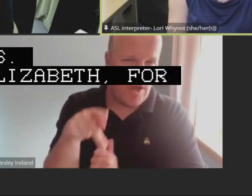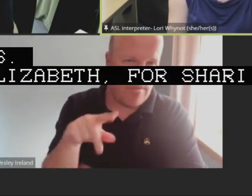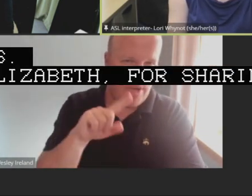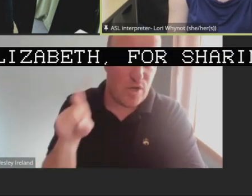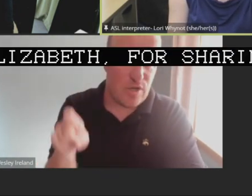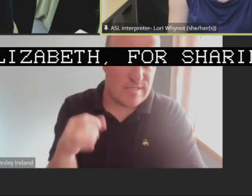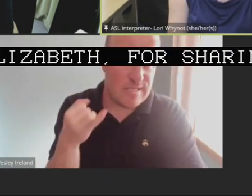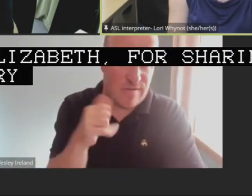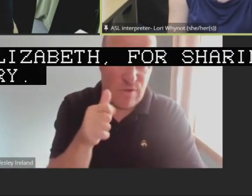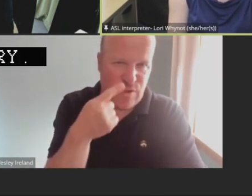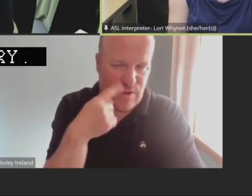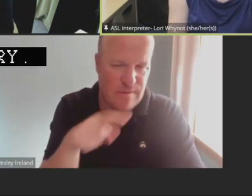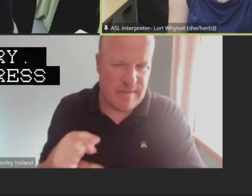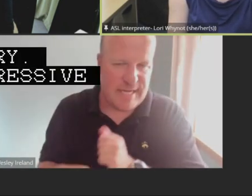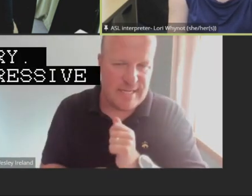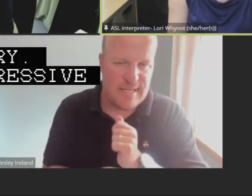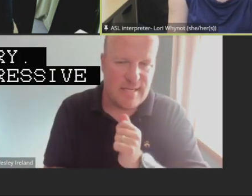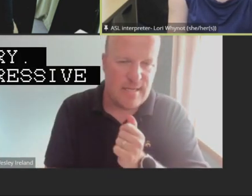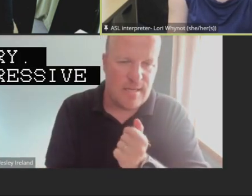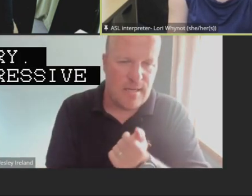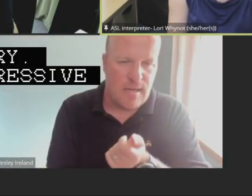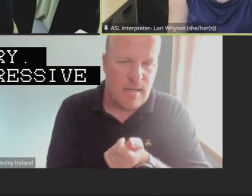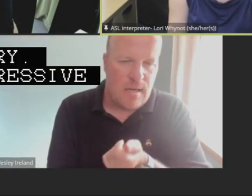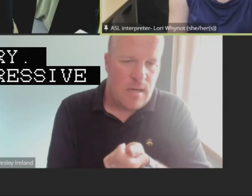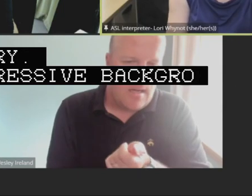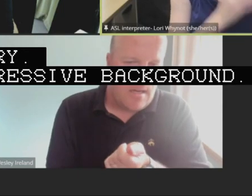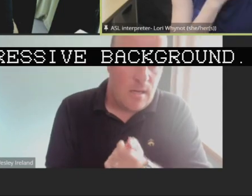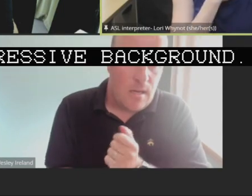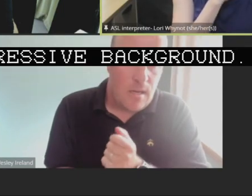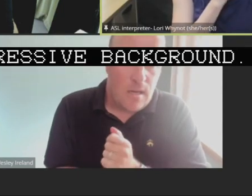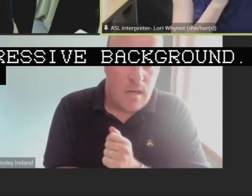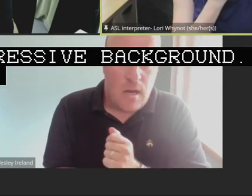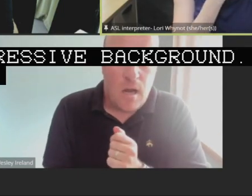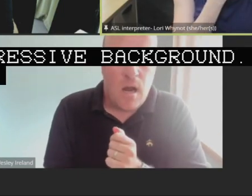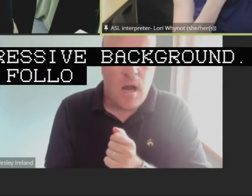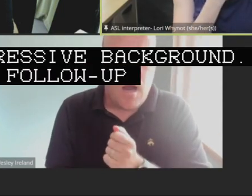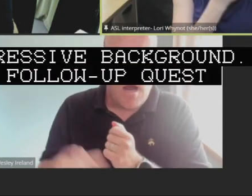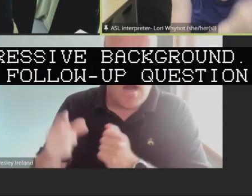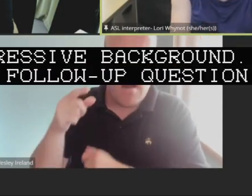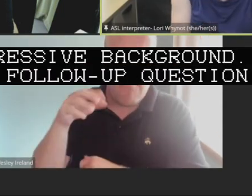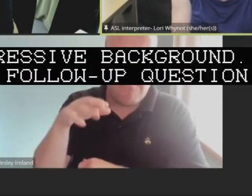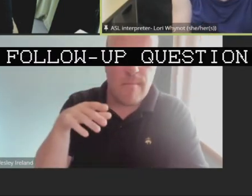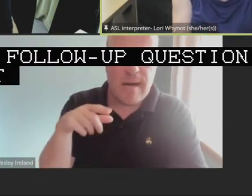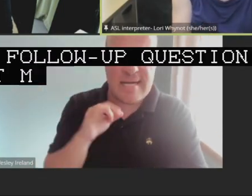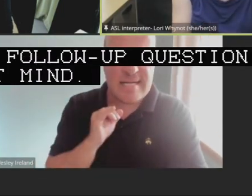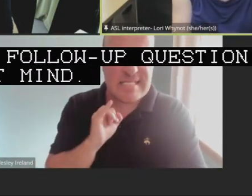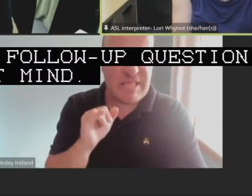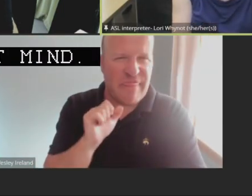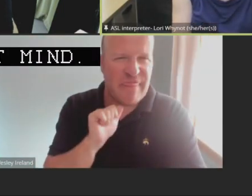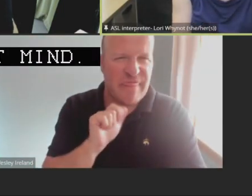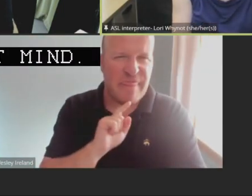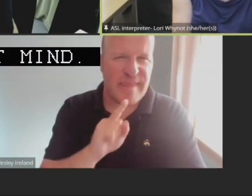I actually do have a follow-up question, if you don't mind. Sure.